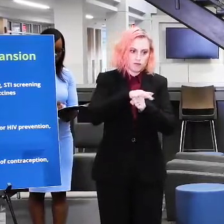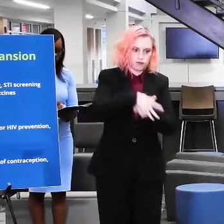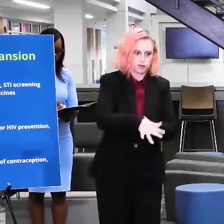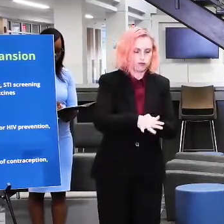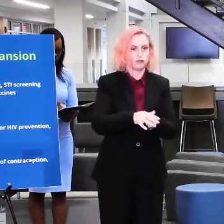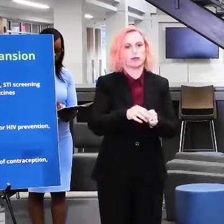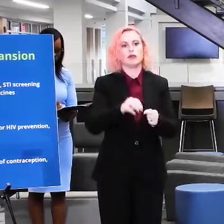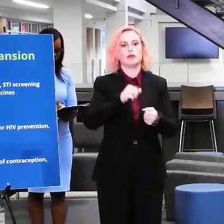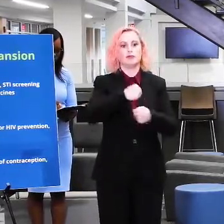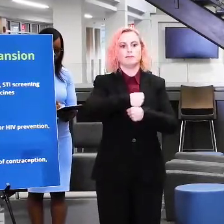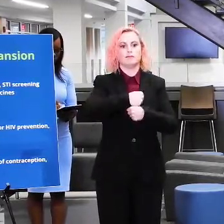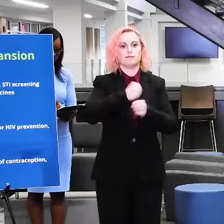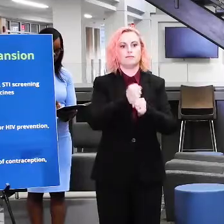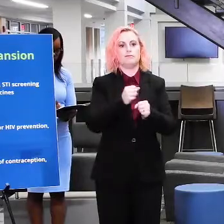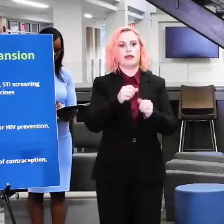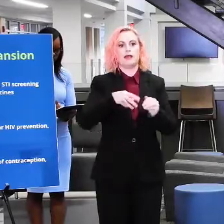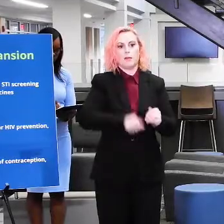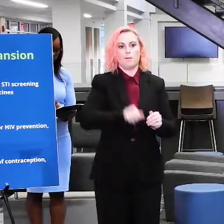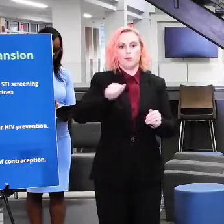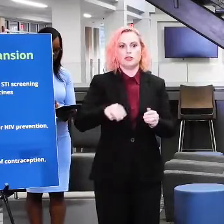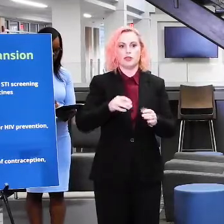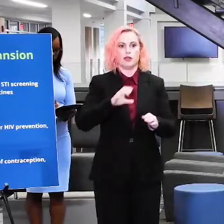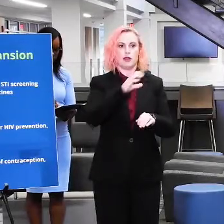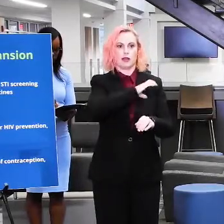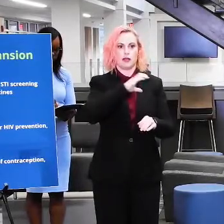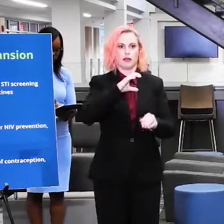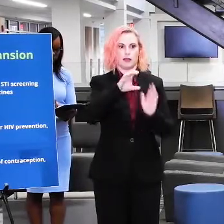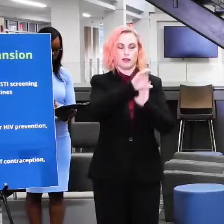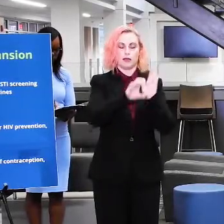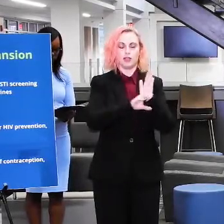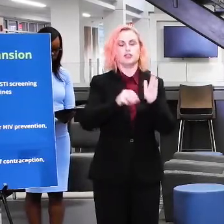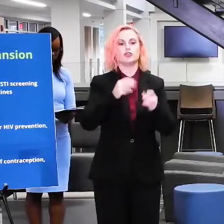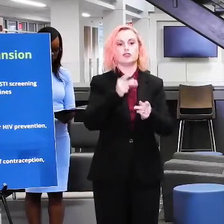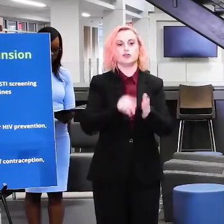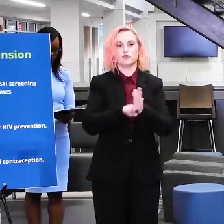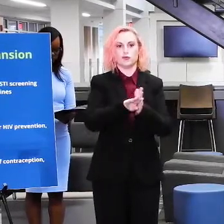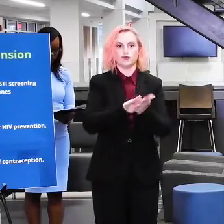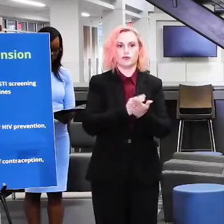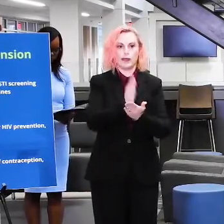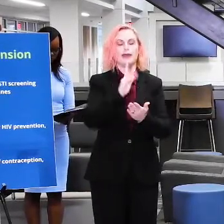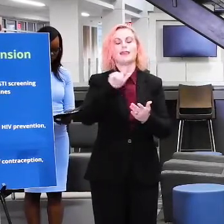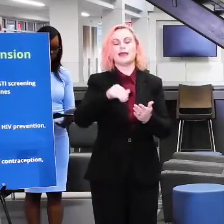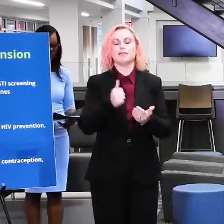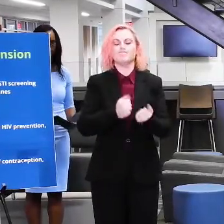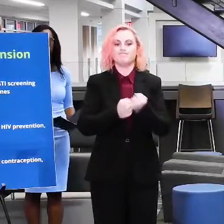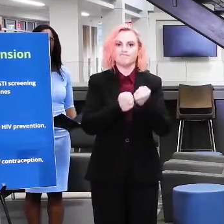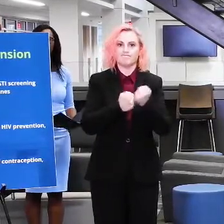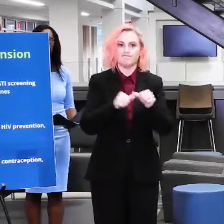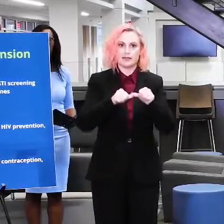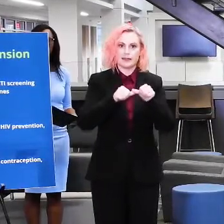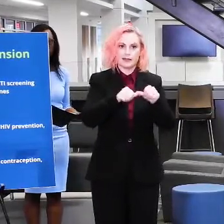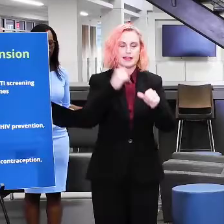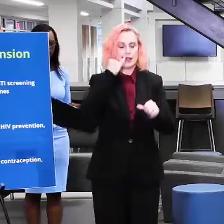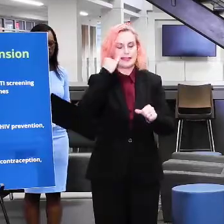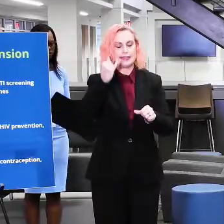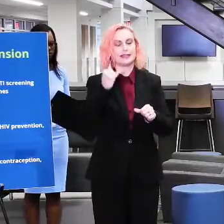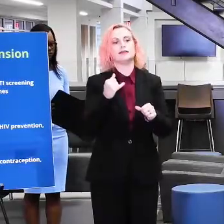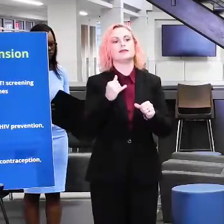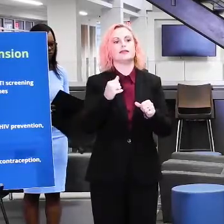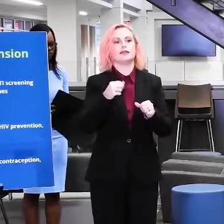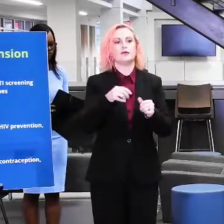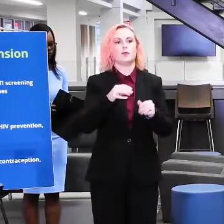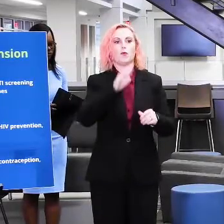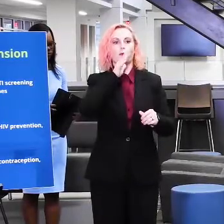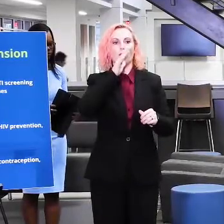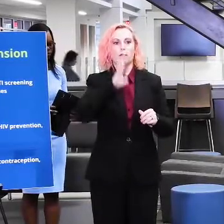a constitutional right. This upheld the notion that women would continue to have a choice